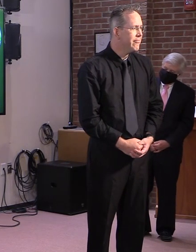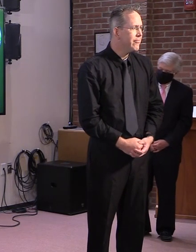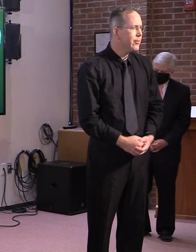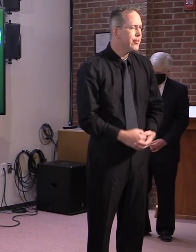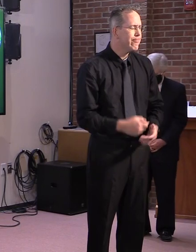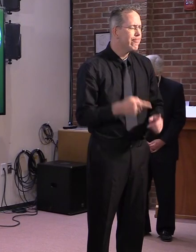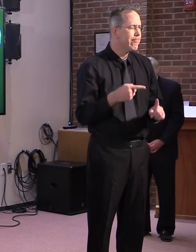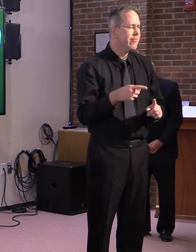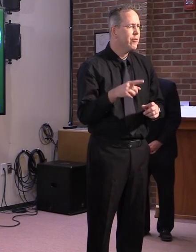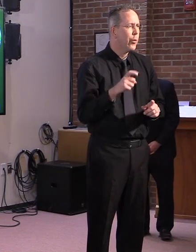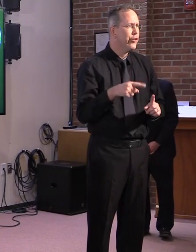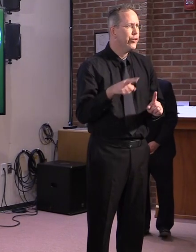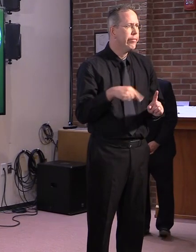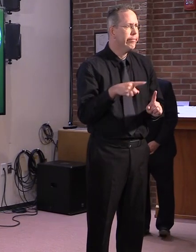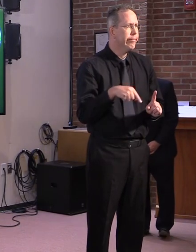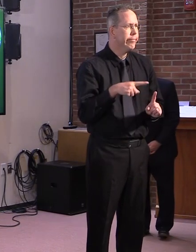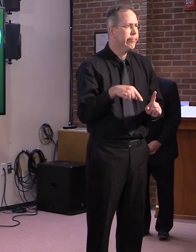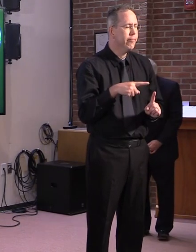we